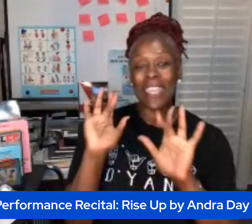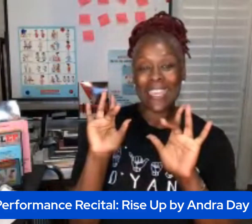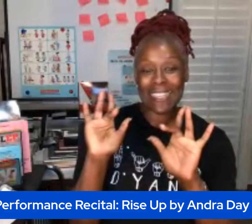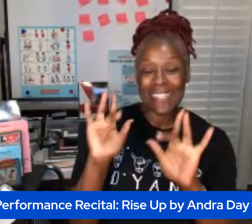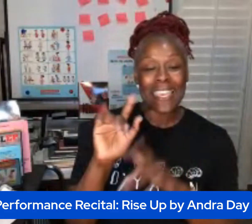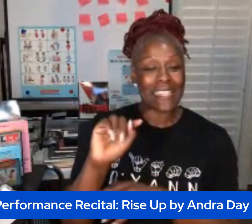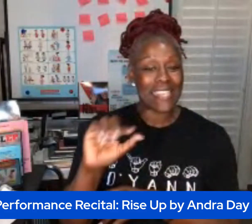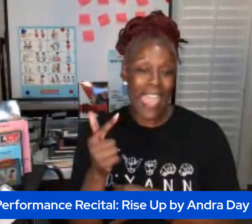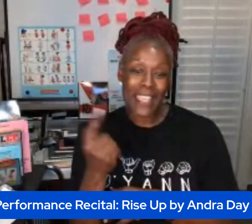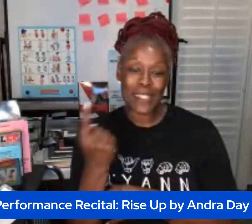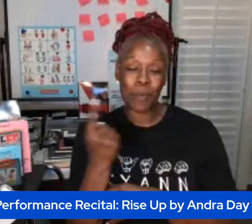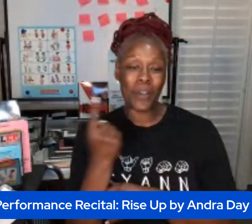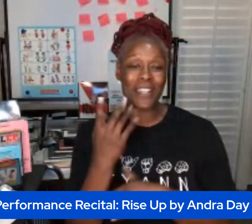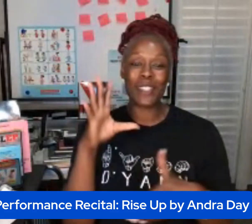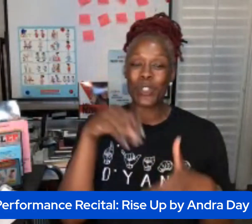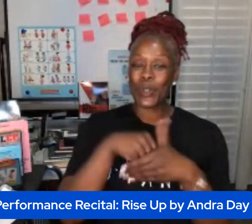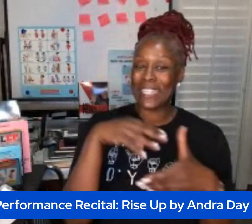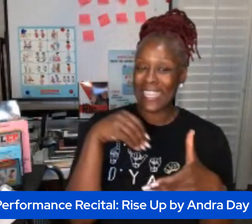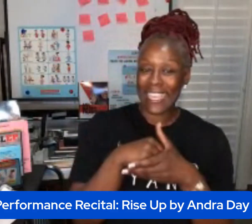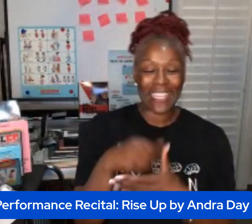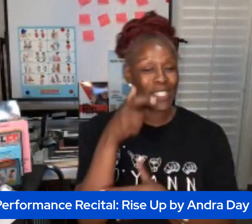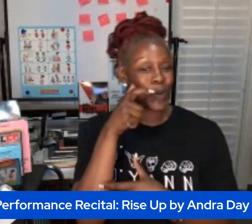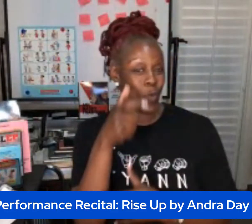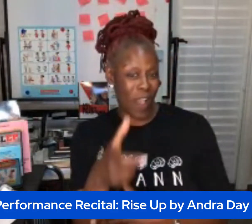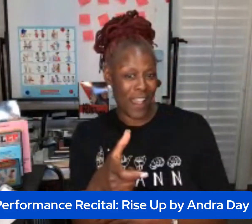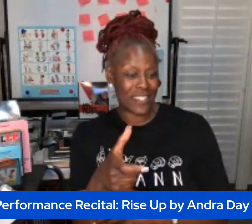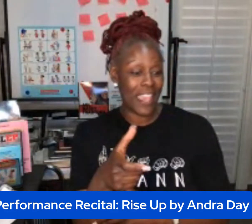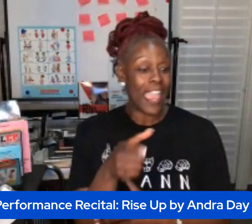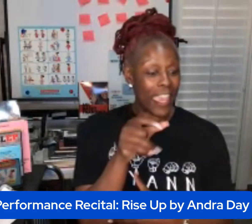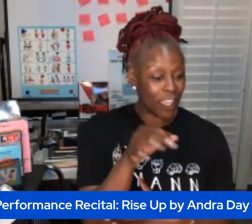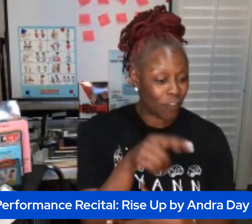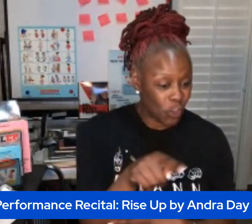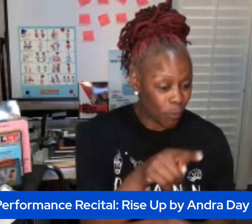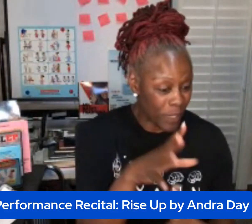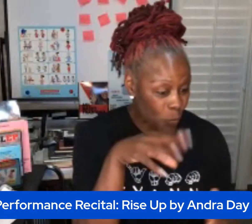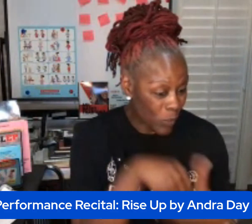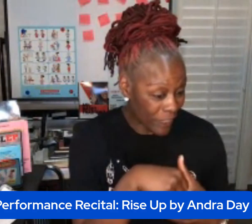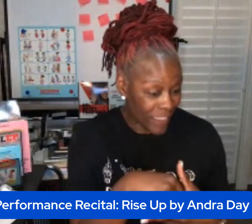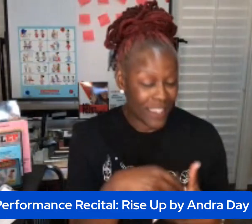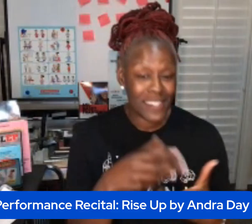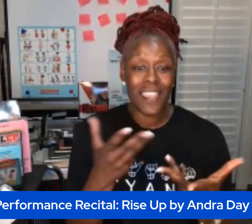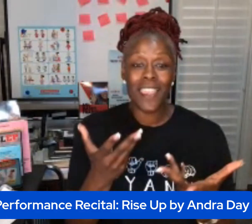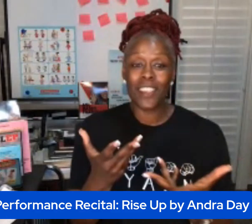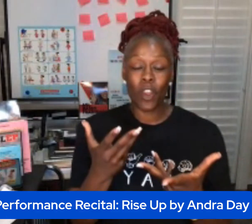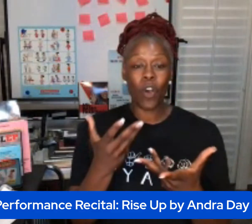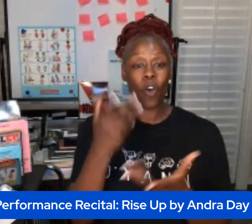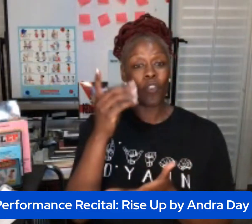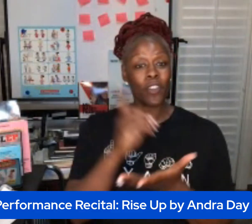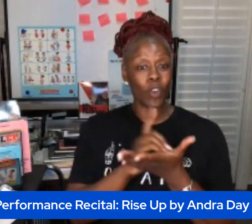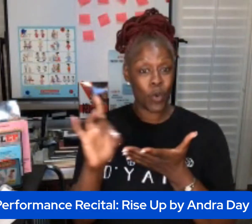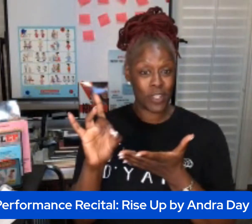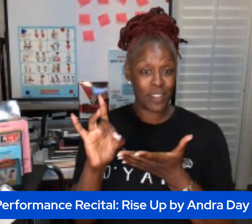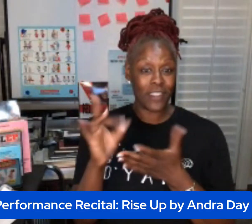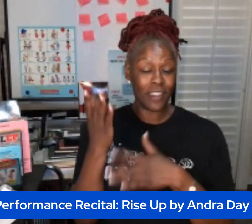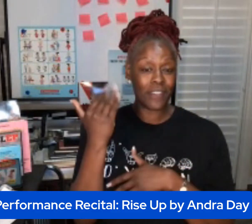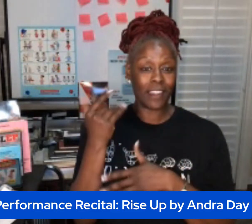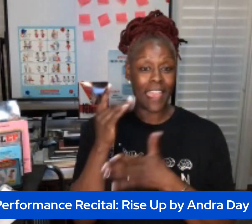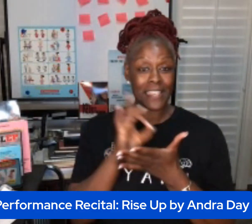ahead and tag someone to join in to watch. And if you've been with us, over the course of the last